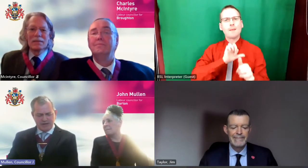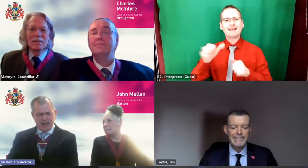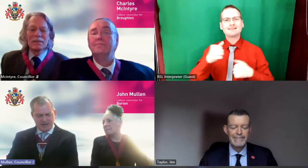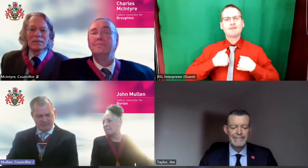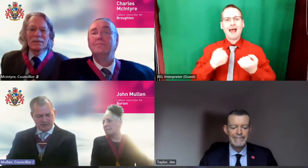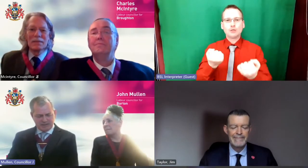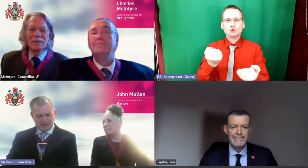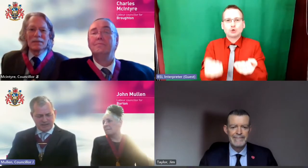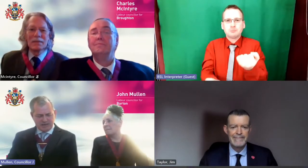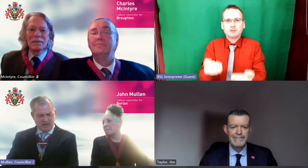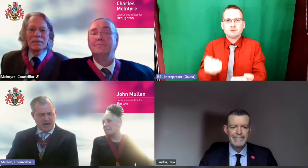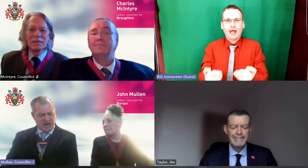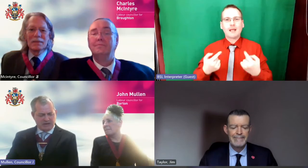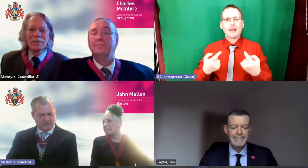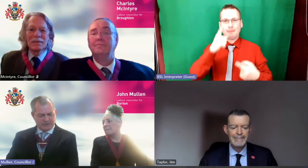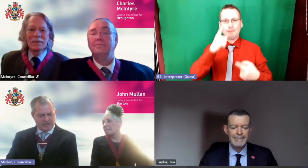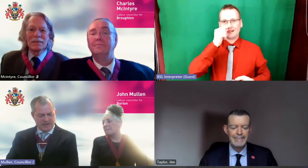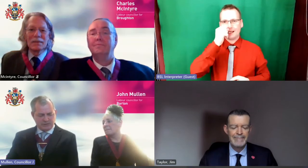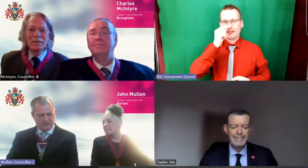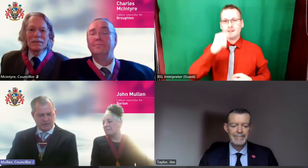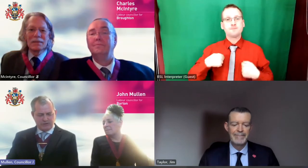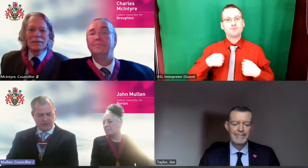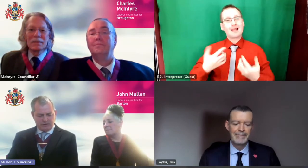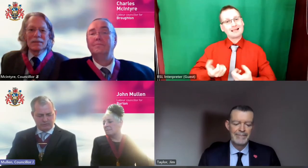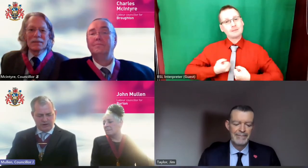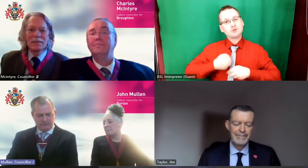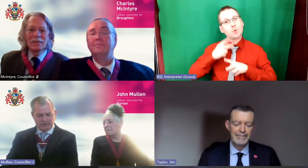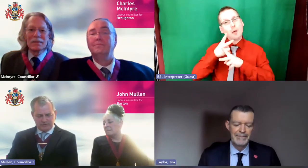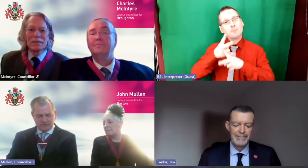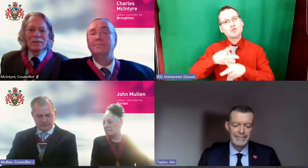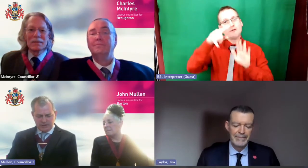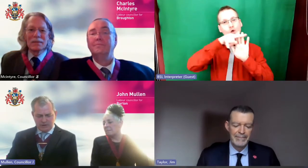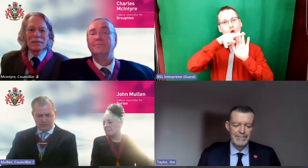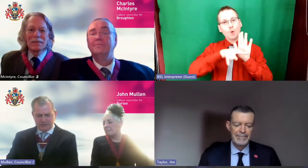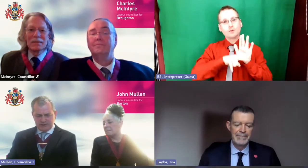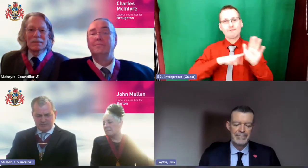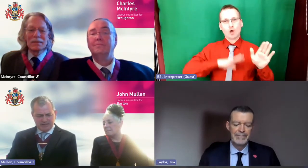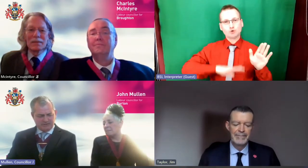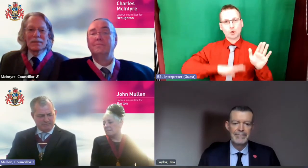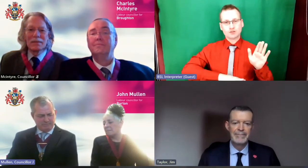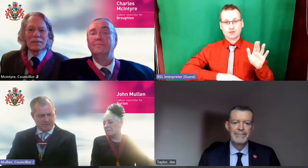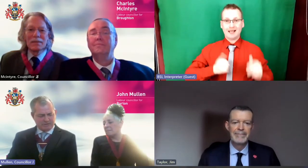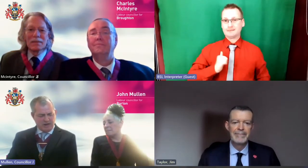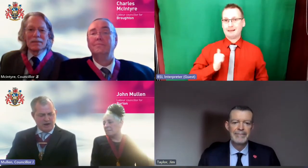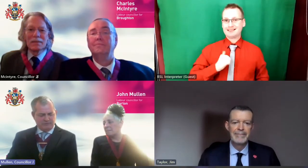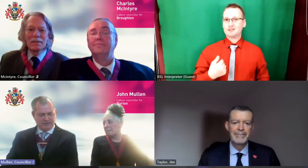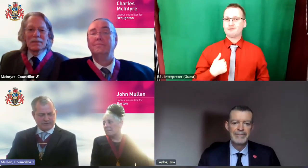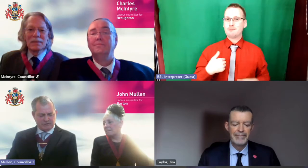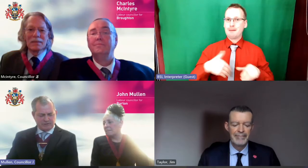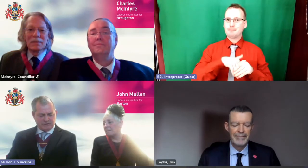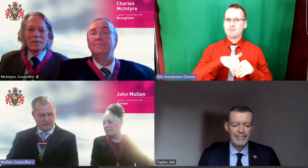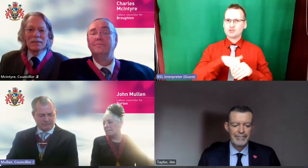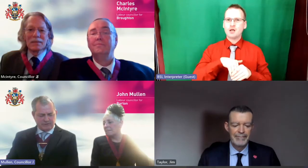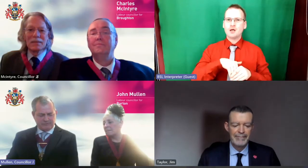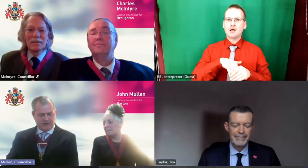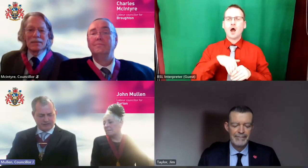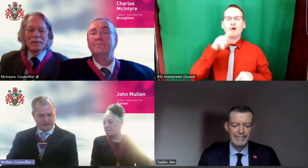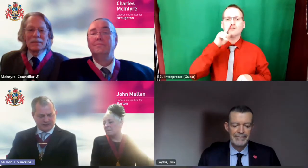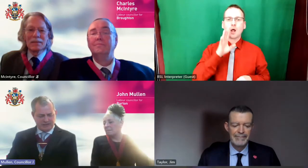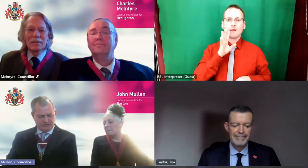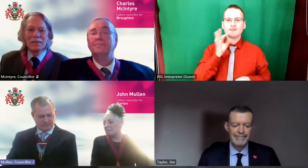judgment and ability. I undertake to observe the code of the conduct which is expected of members of the